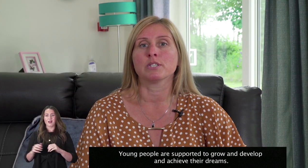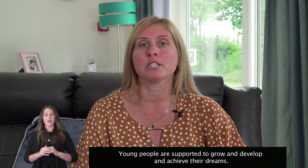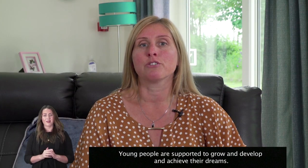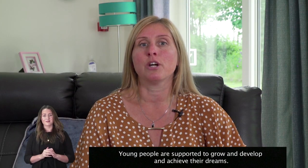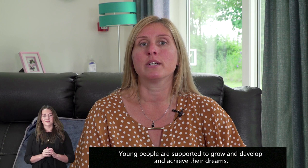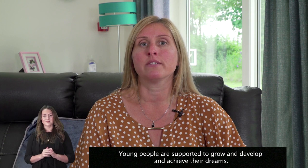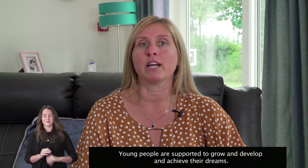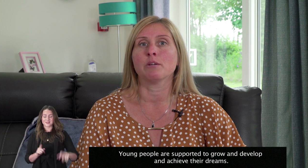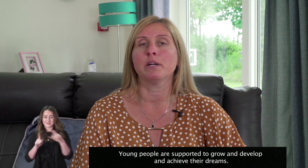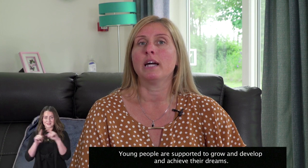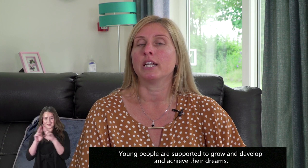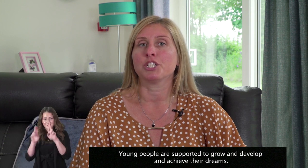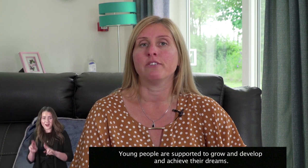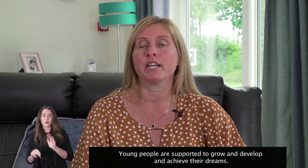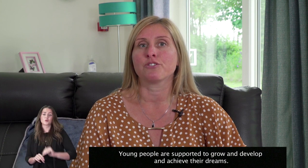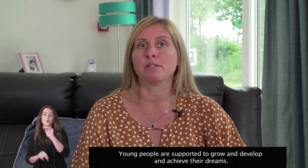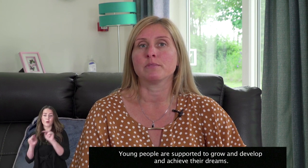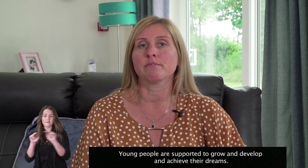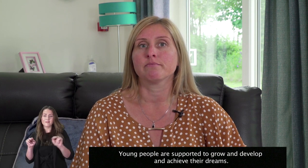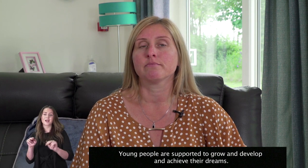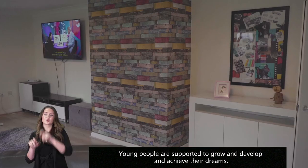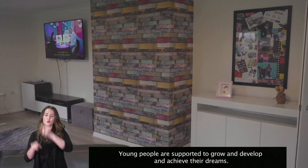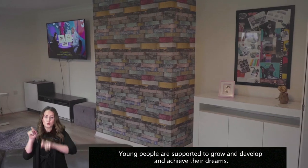supported to grow and develop and achieve their dreams.